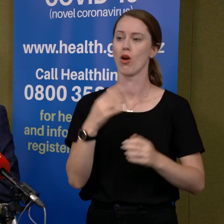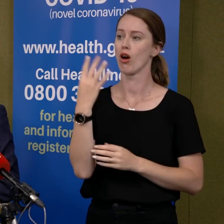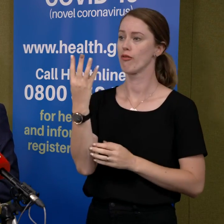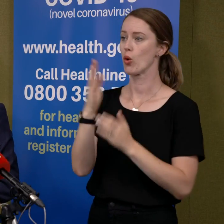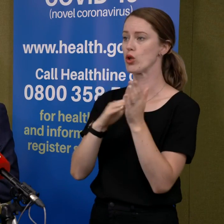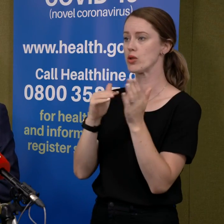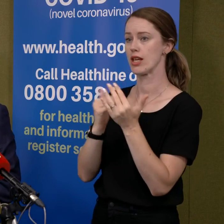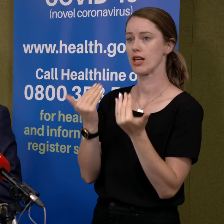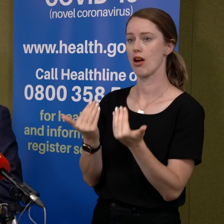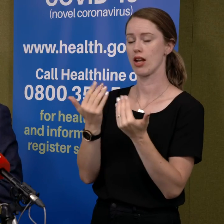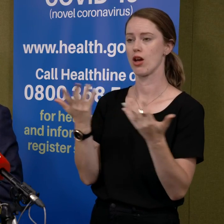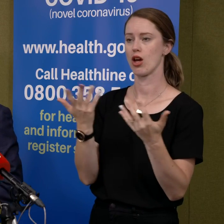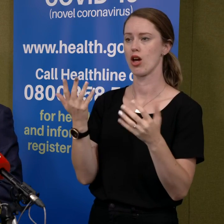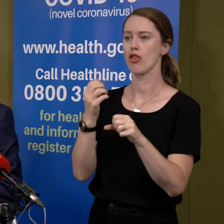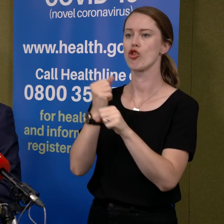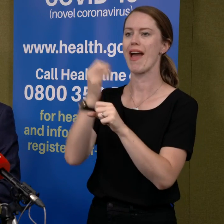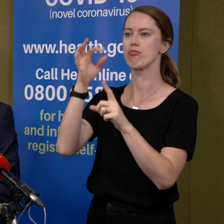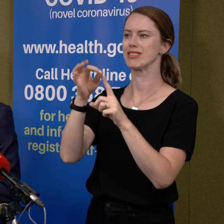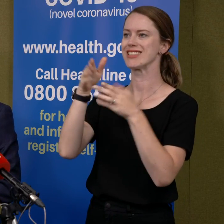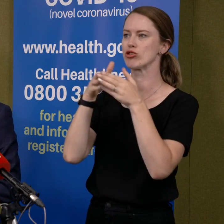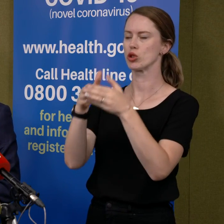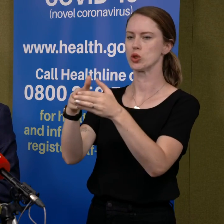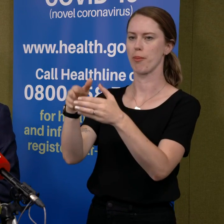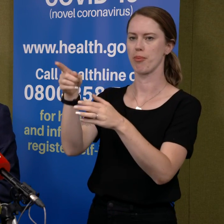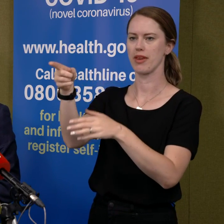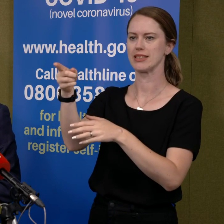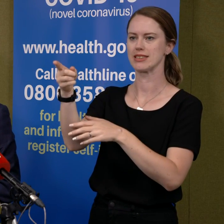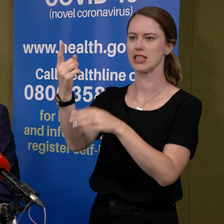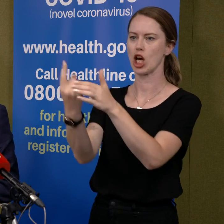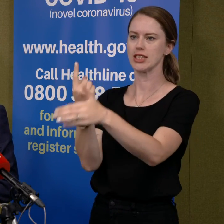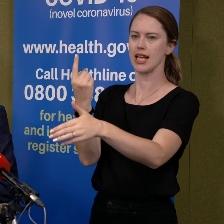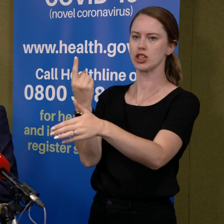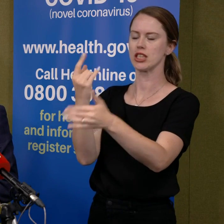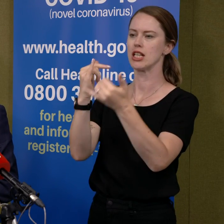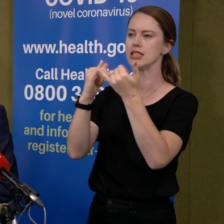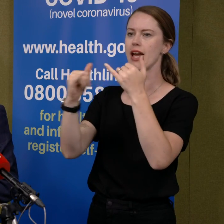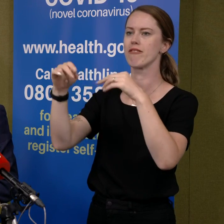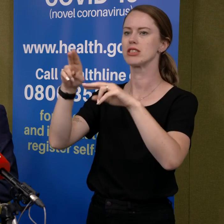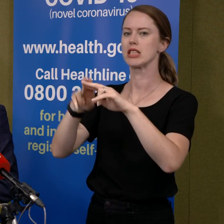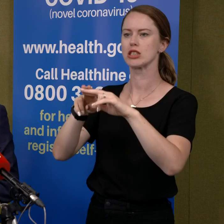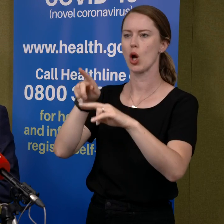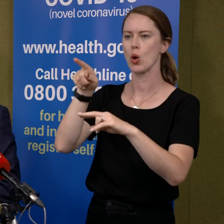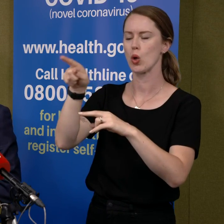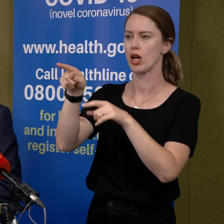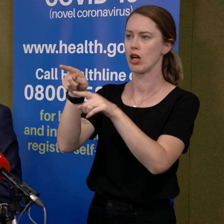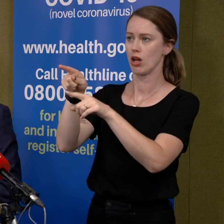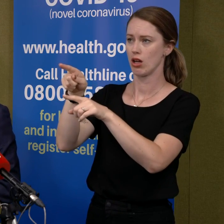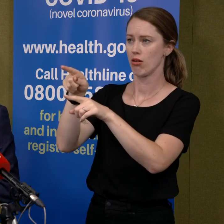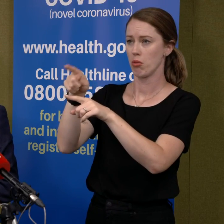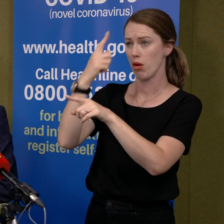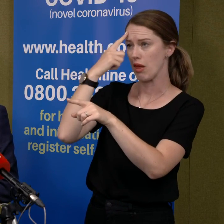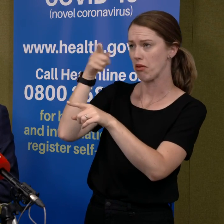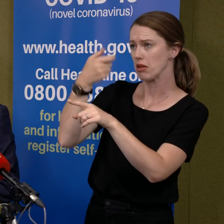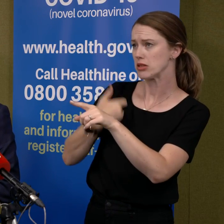Zealanders currently on the Grand Princess in San Francisco or off San Francisco. We are not aware of any